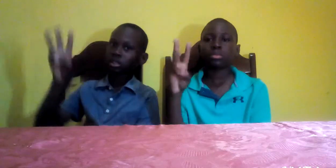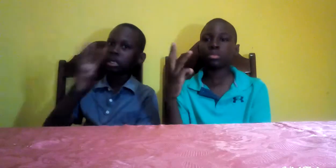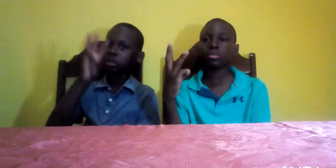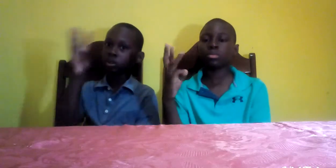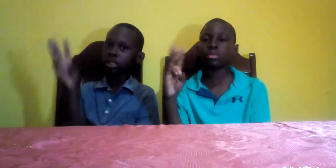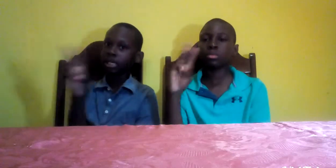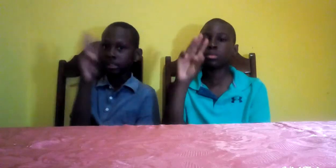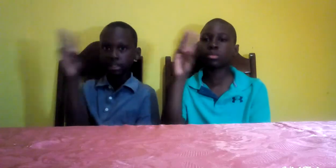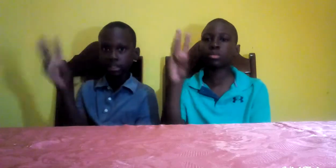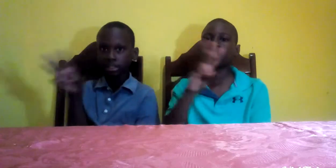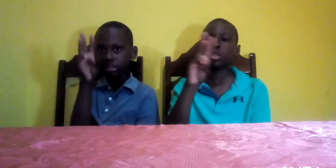And do like this.